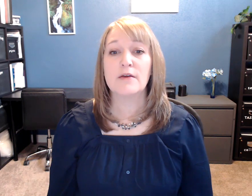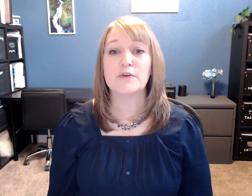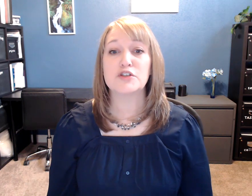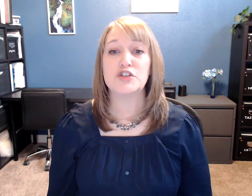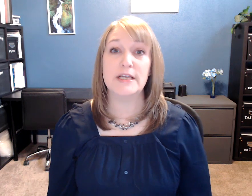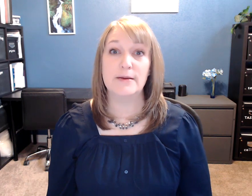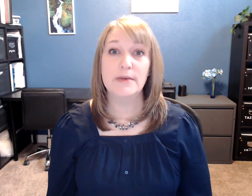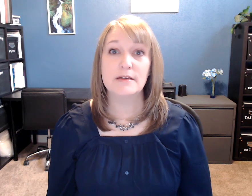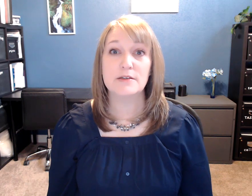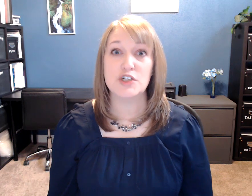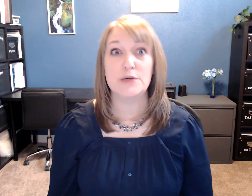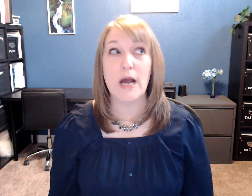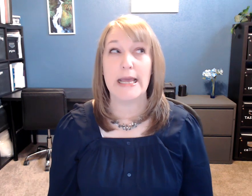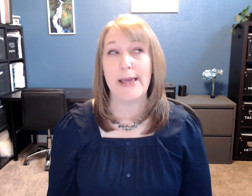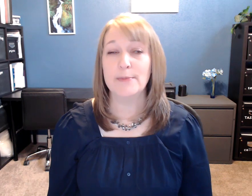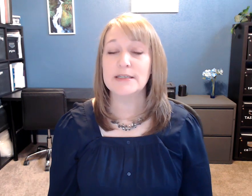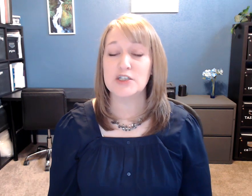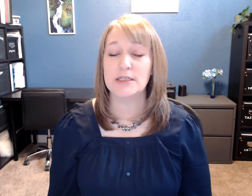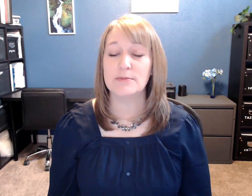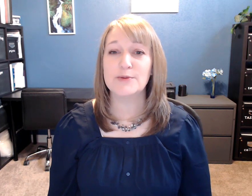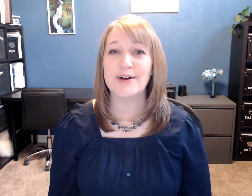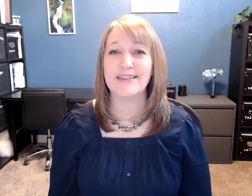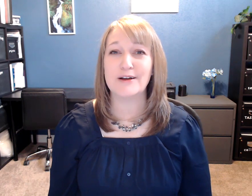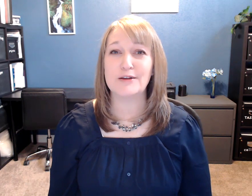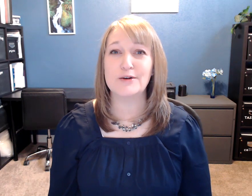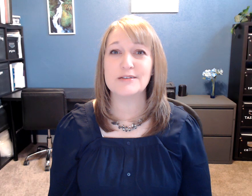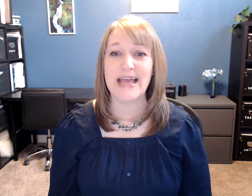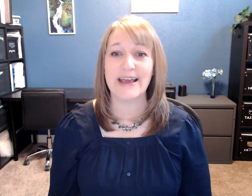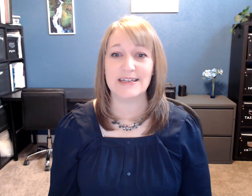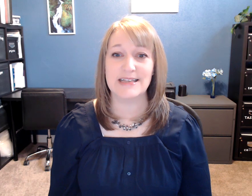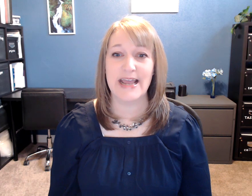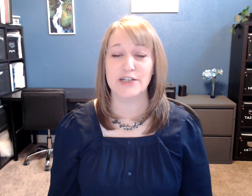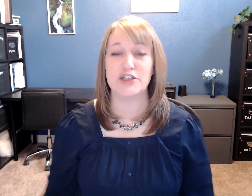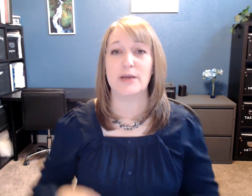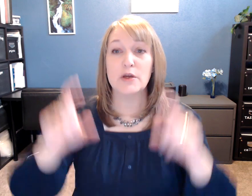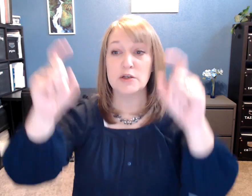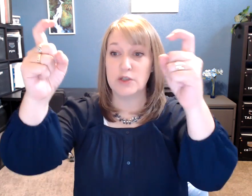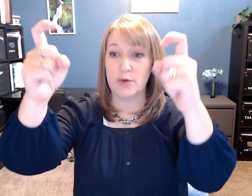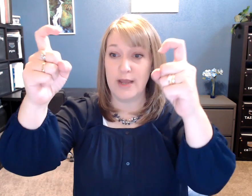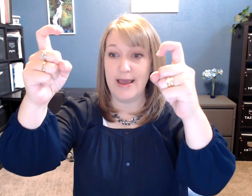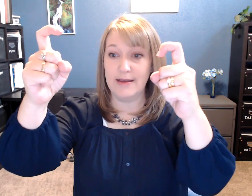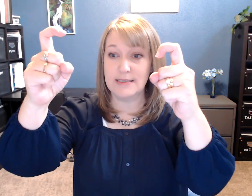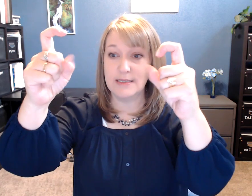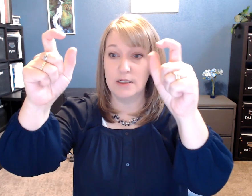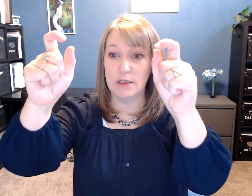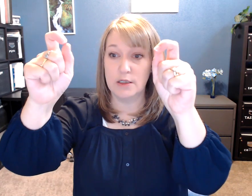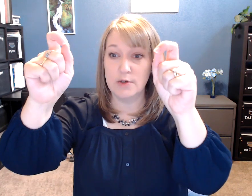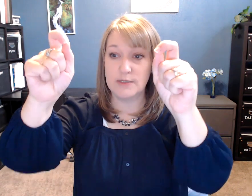For gym, G-Y-M, gym, you want the closed X hand shape. So X, close